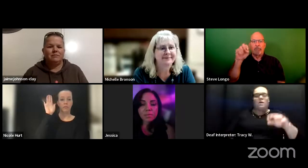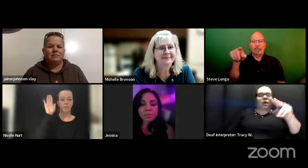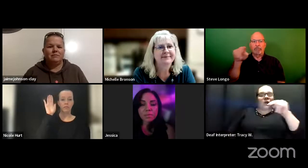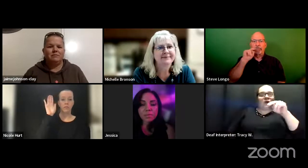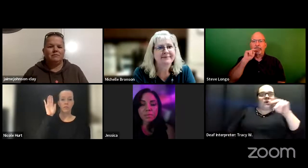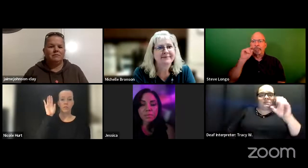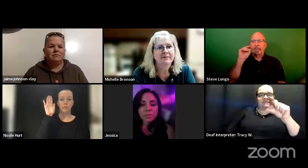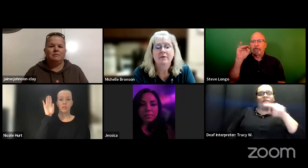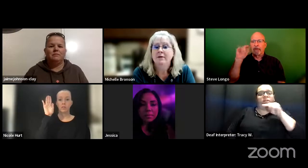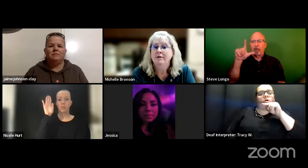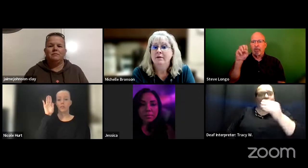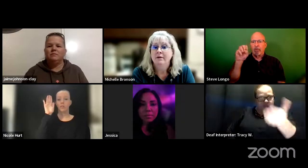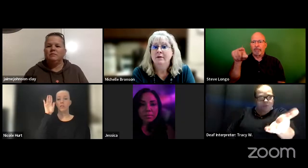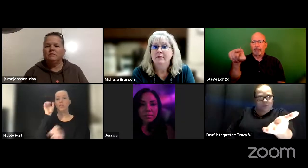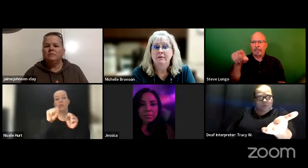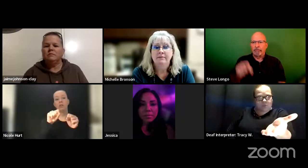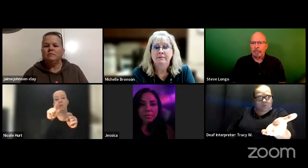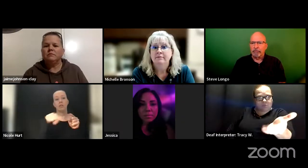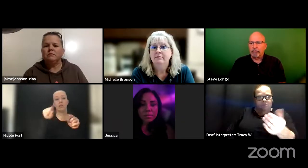Okay, Nicole.